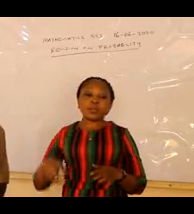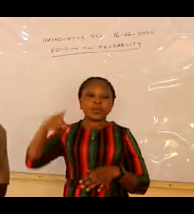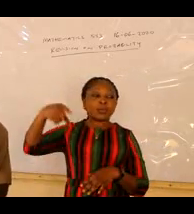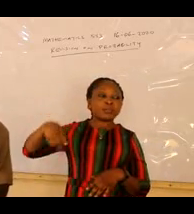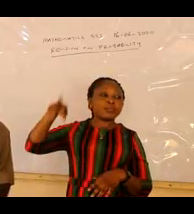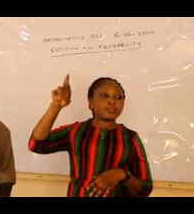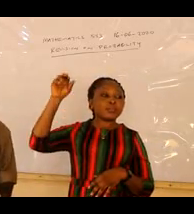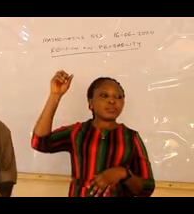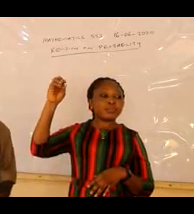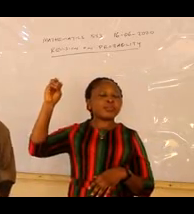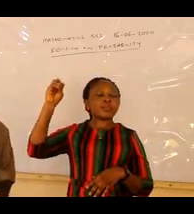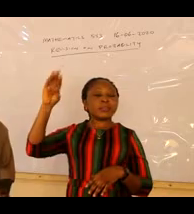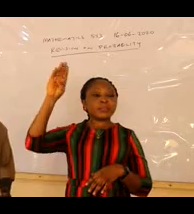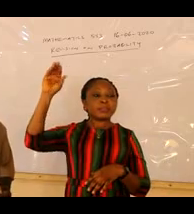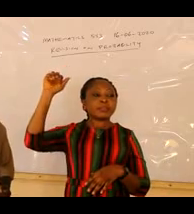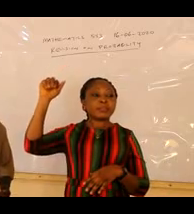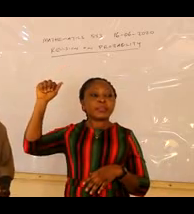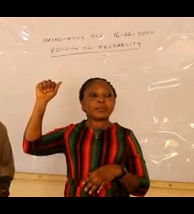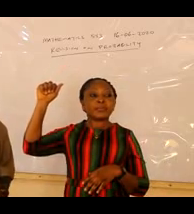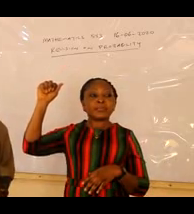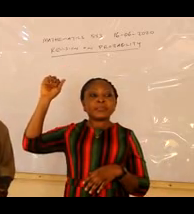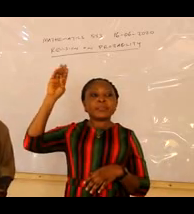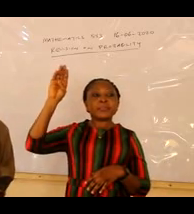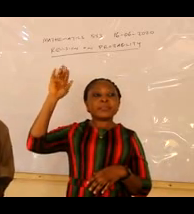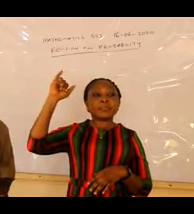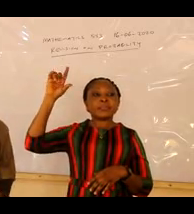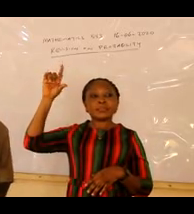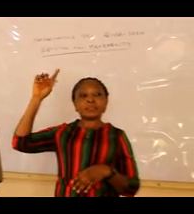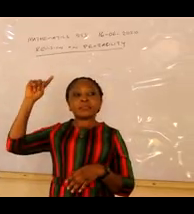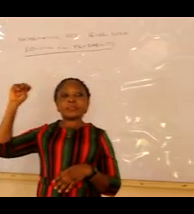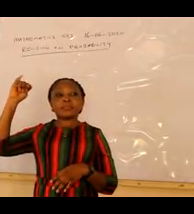each of them, I'm not teaching it. We're going to revise.